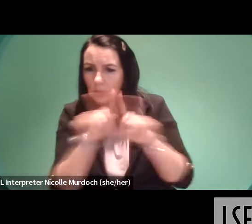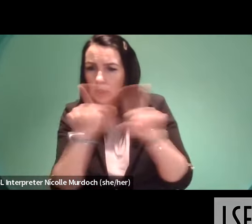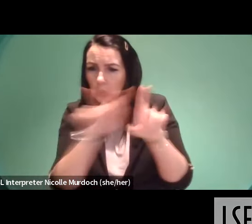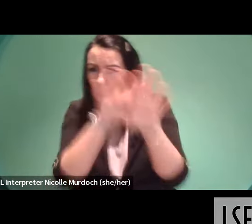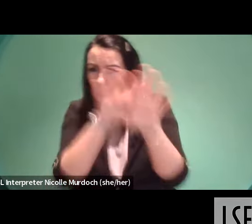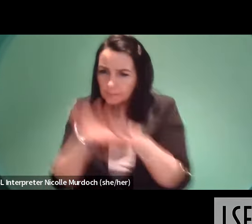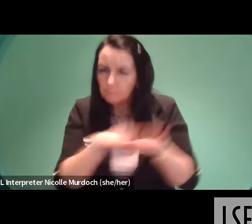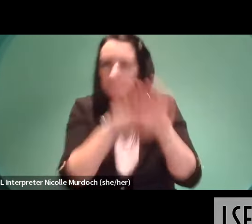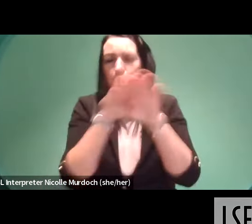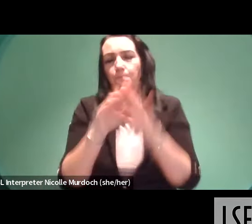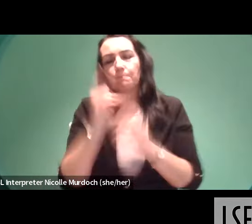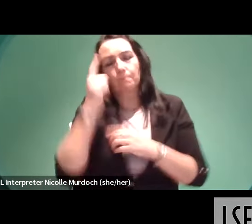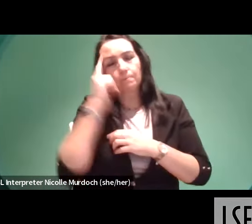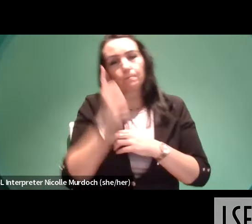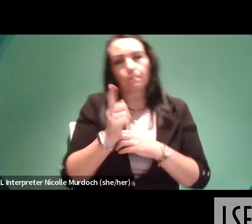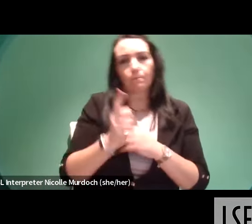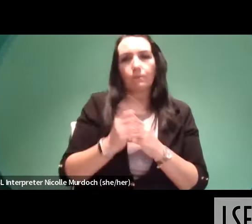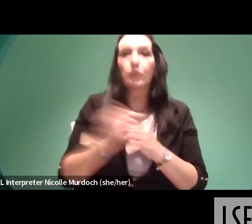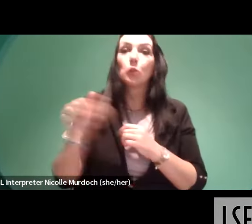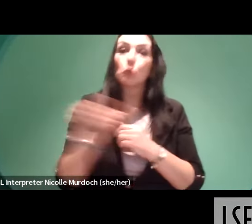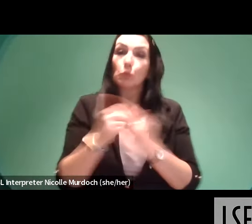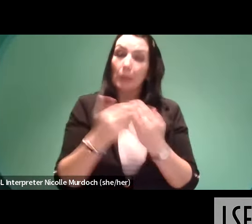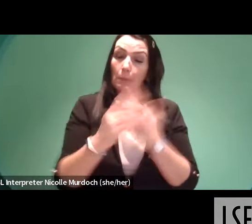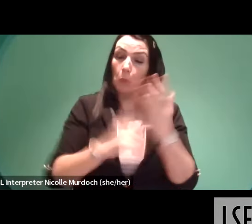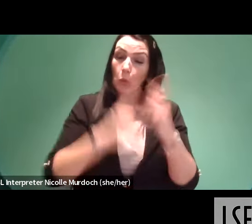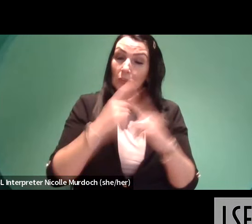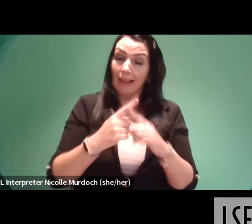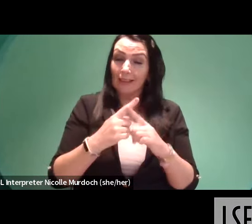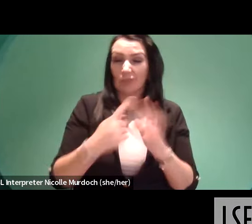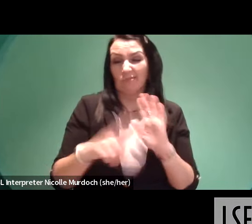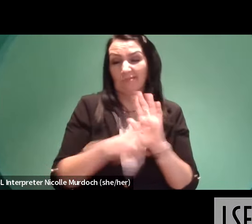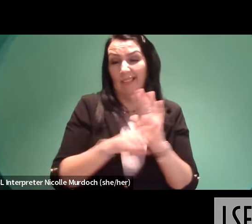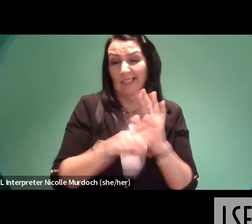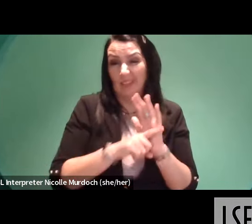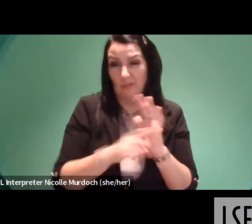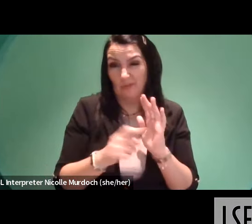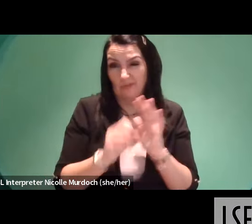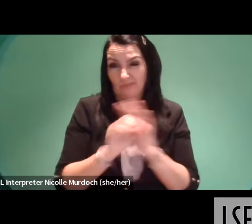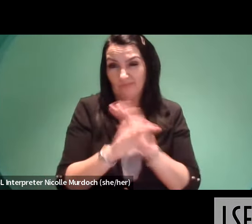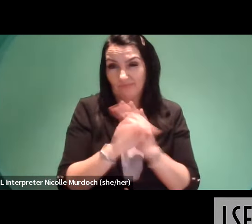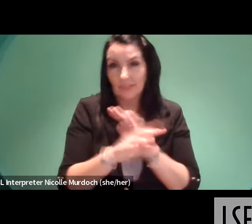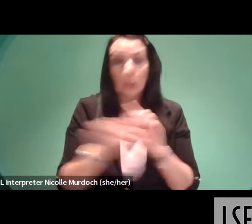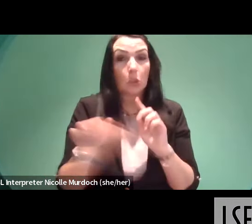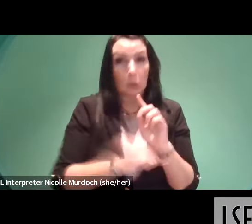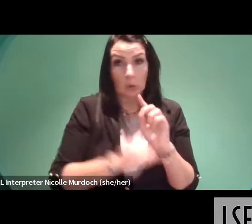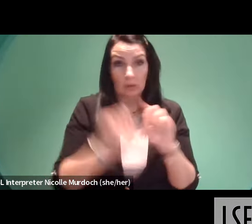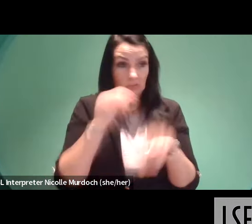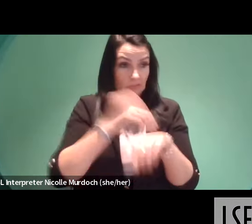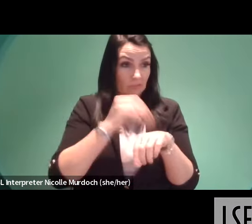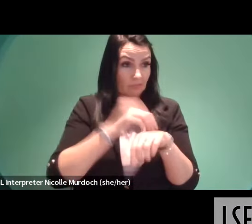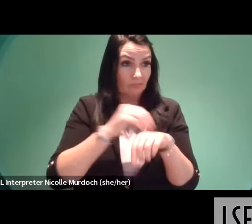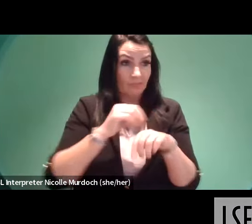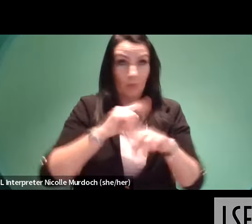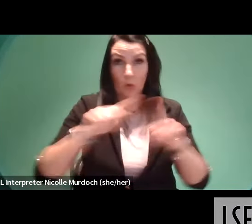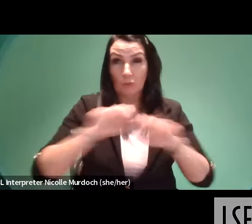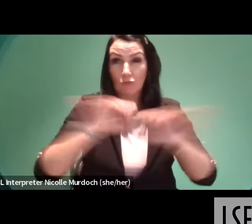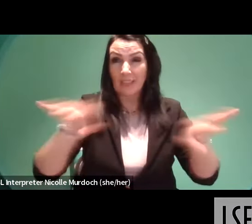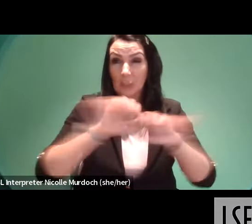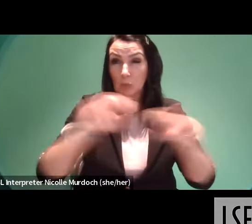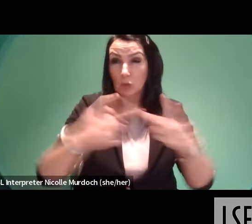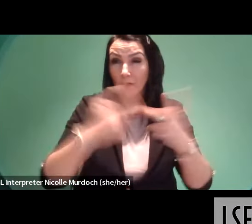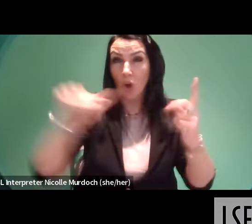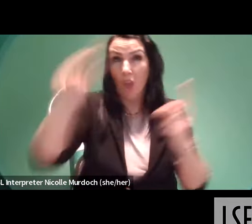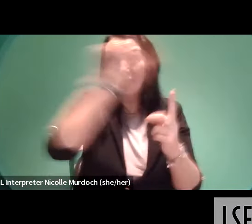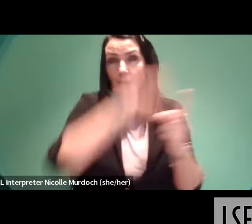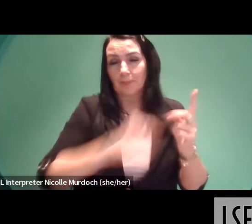think we should have more taxes on negative externalities. It does have implications for redistribution through other parts of the